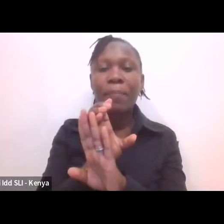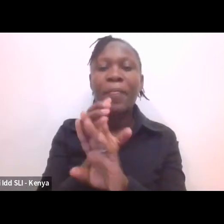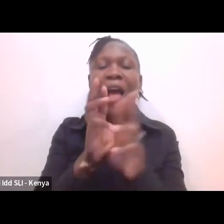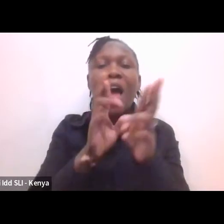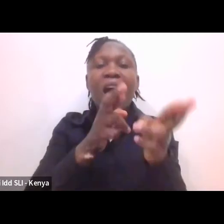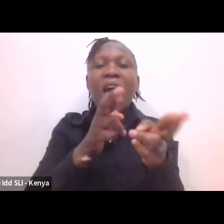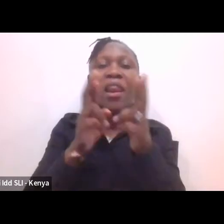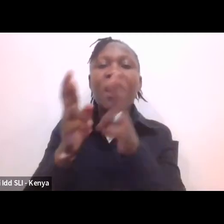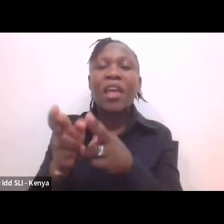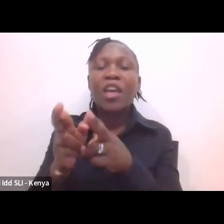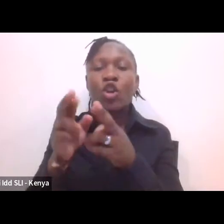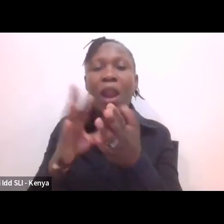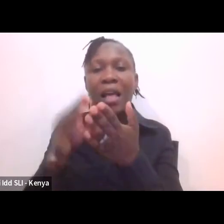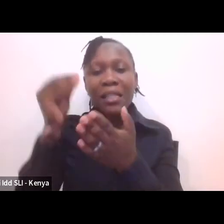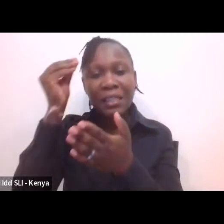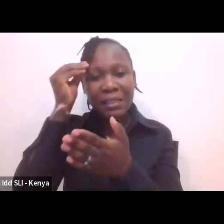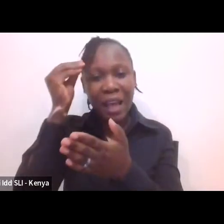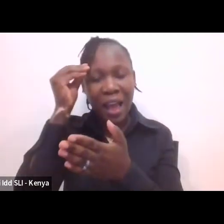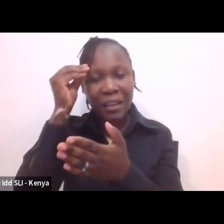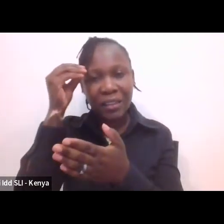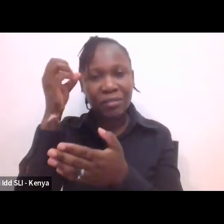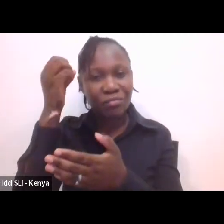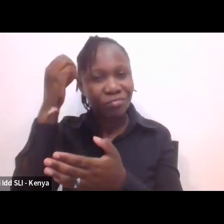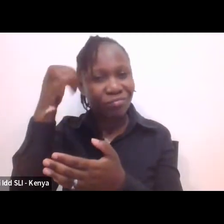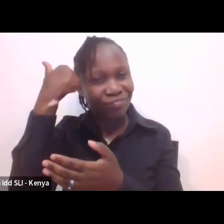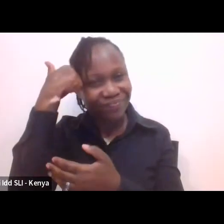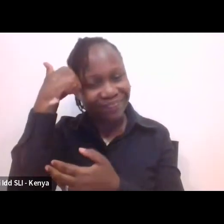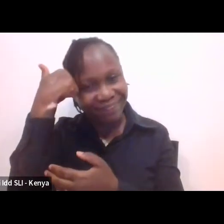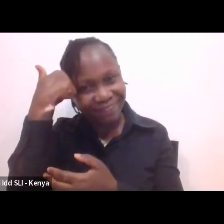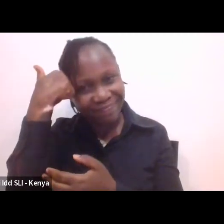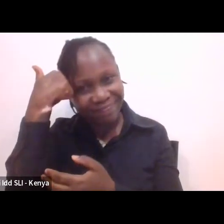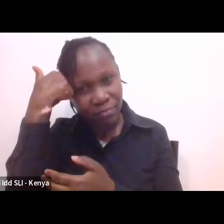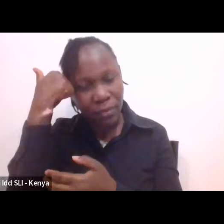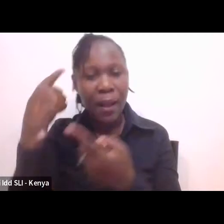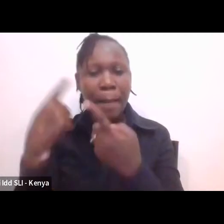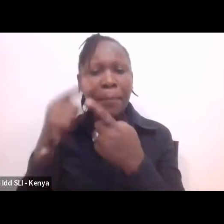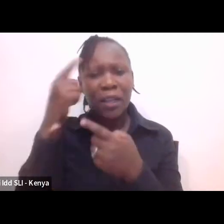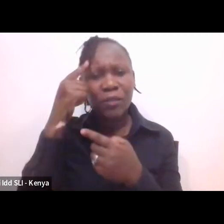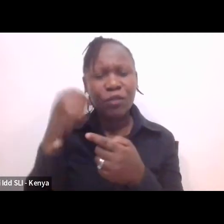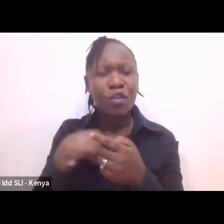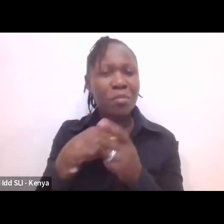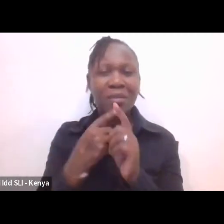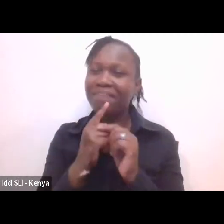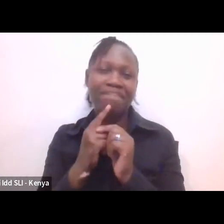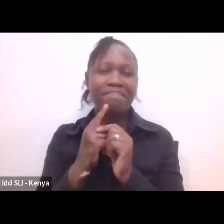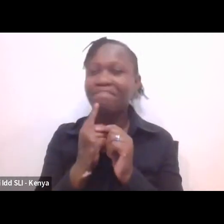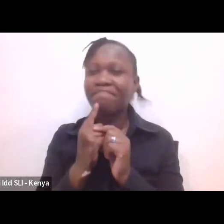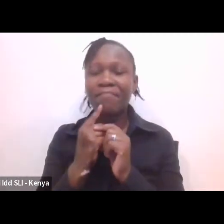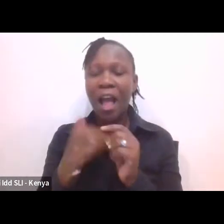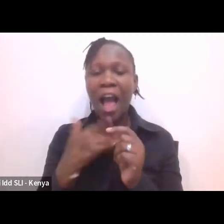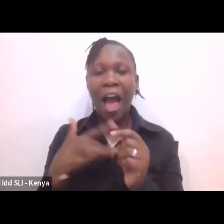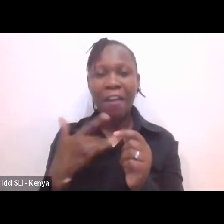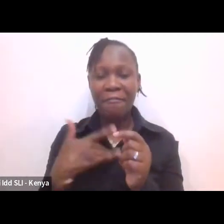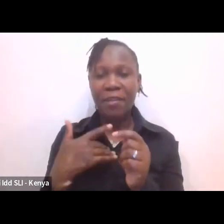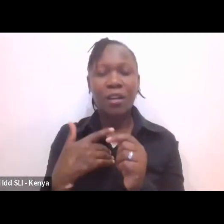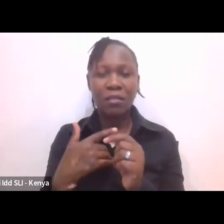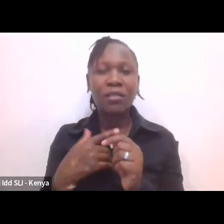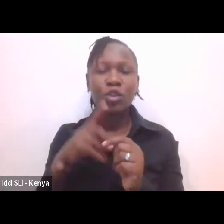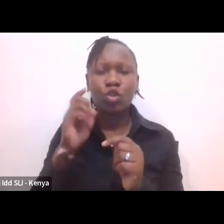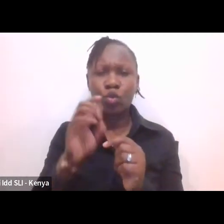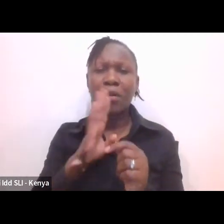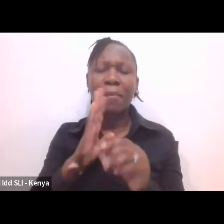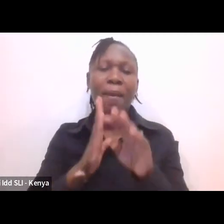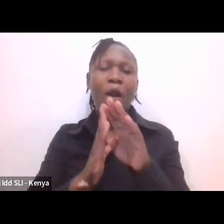But for me, while it does include that, it extends well beyond. For me, it